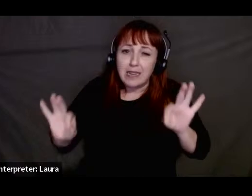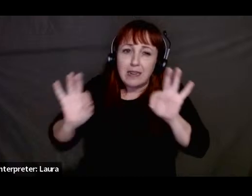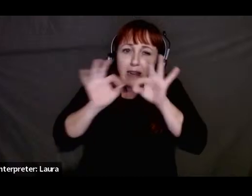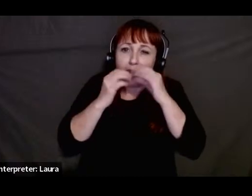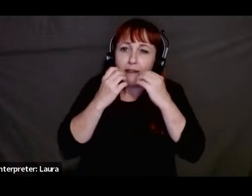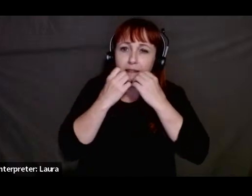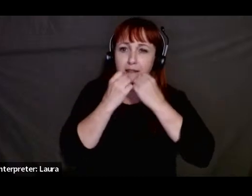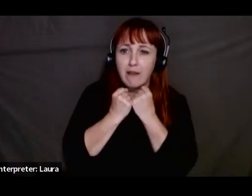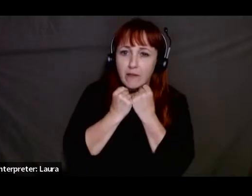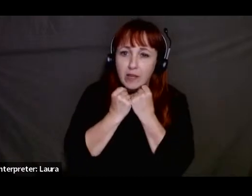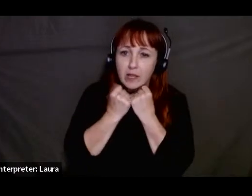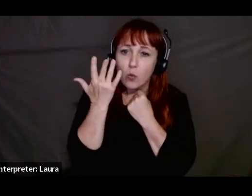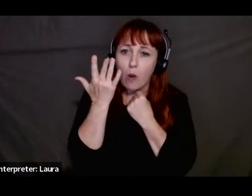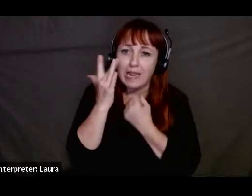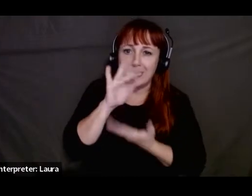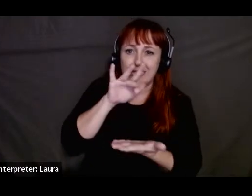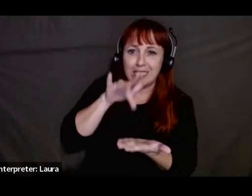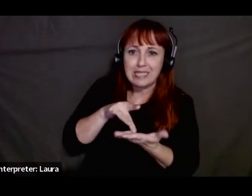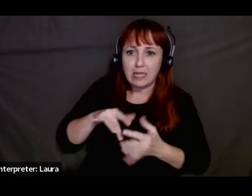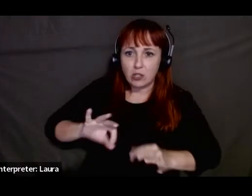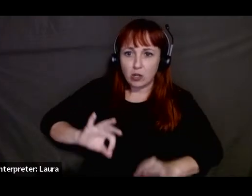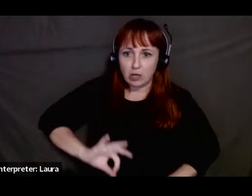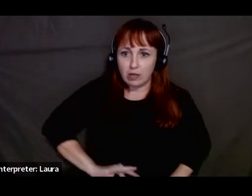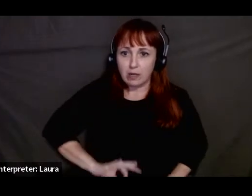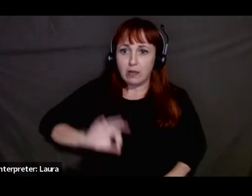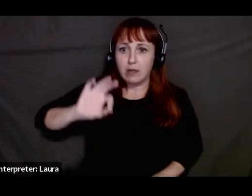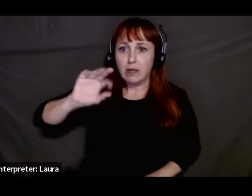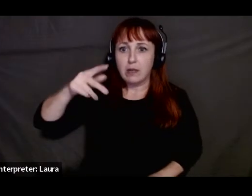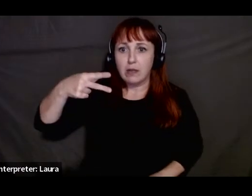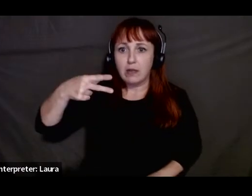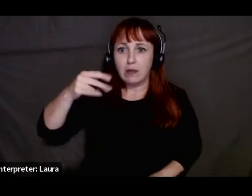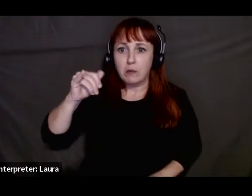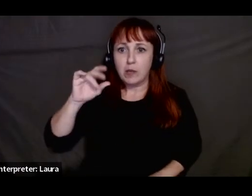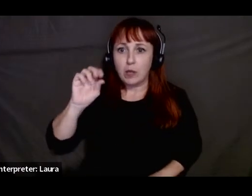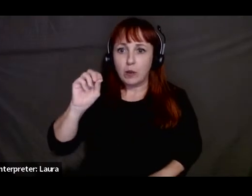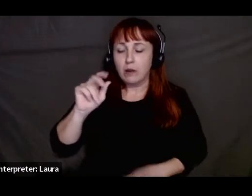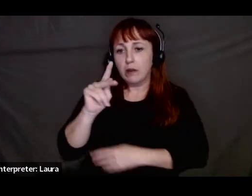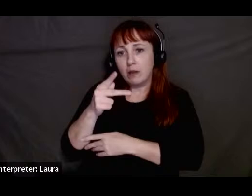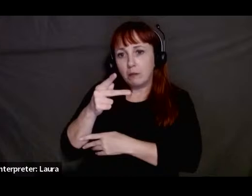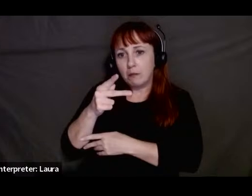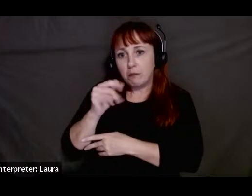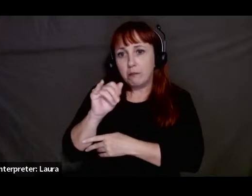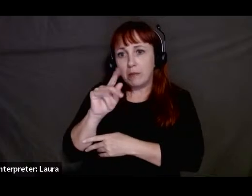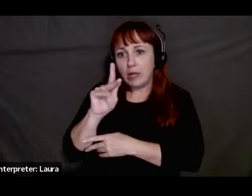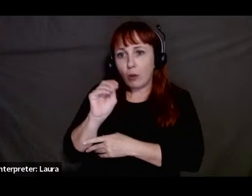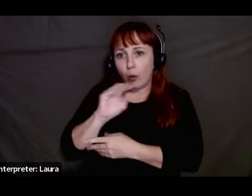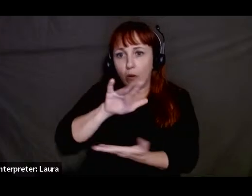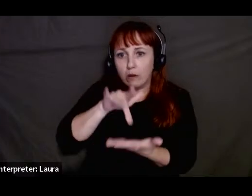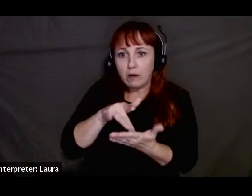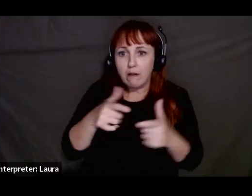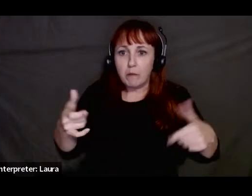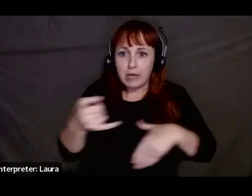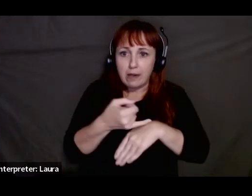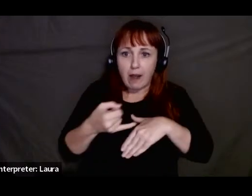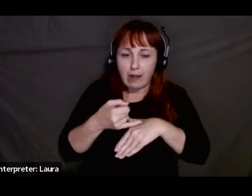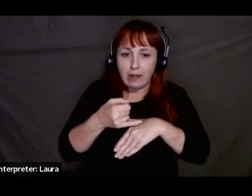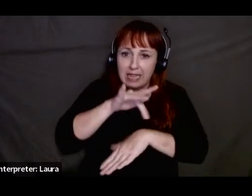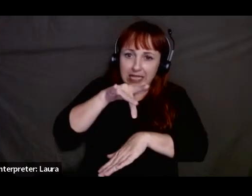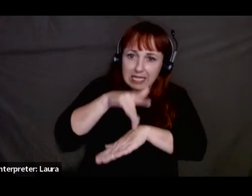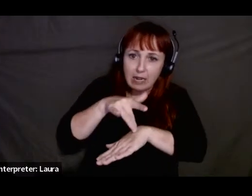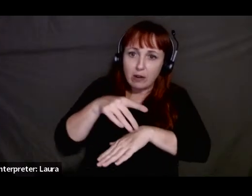it's the center pico of this island of Hawaii, of this Moku o Ke Awe. It's the center